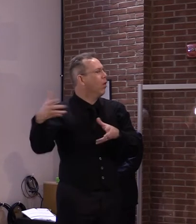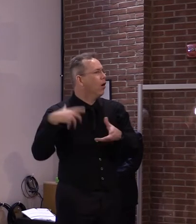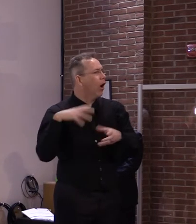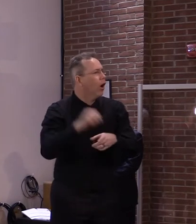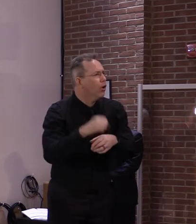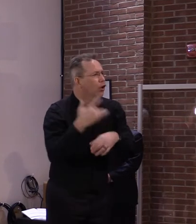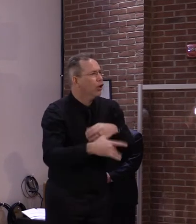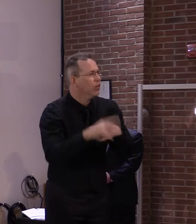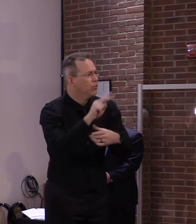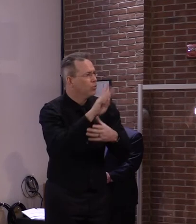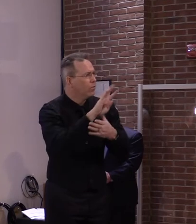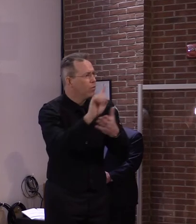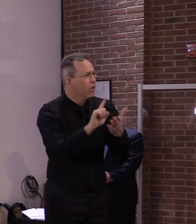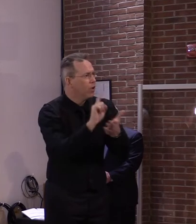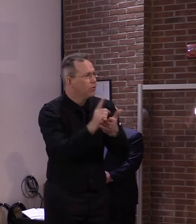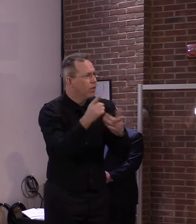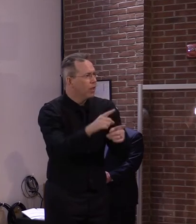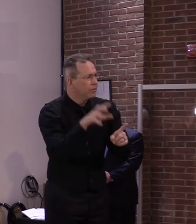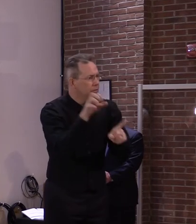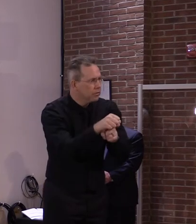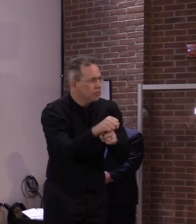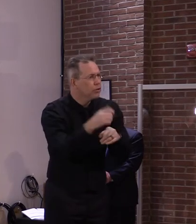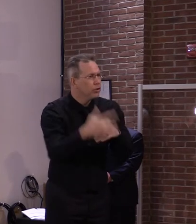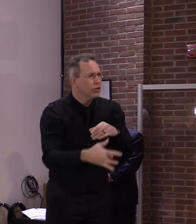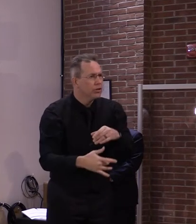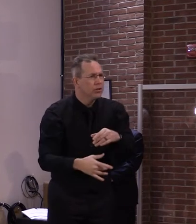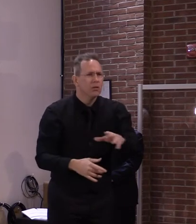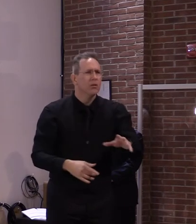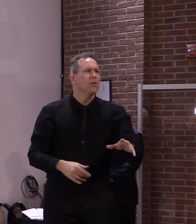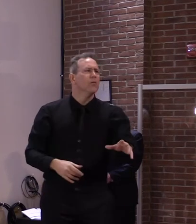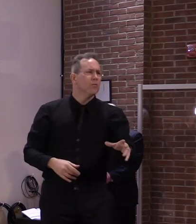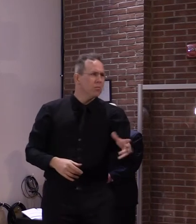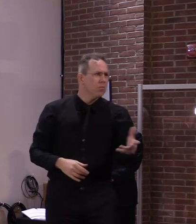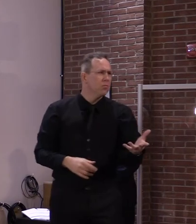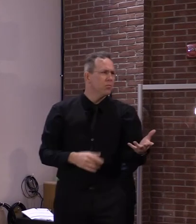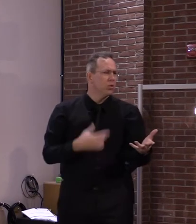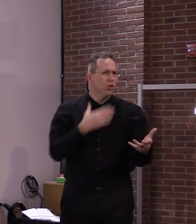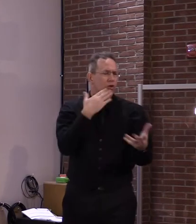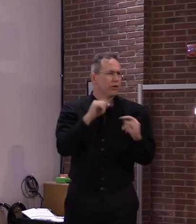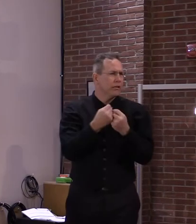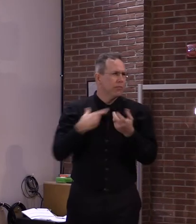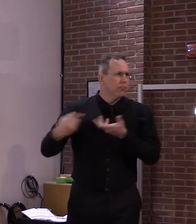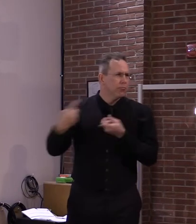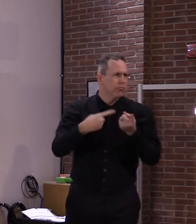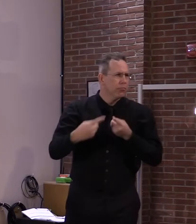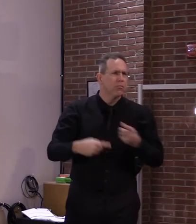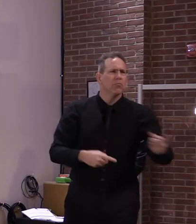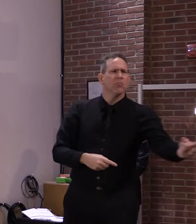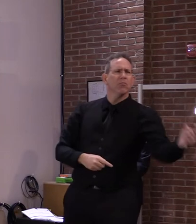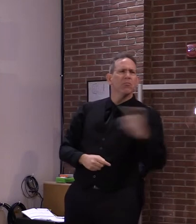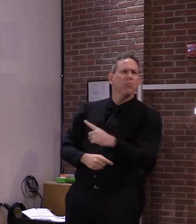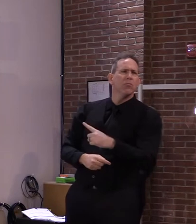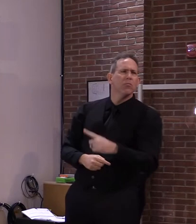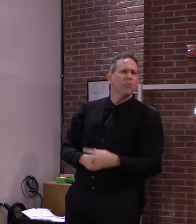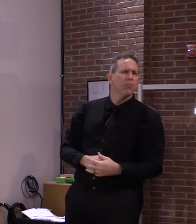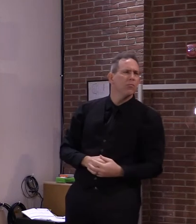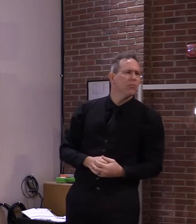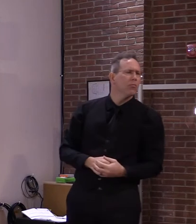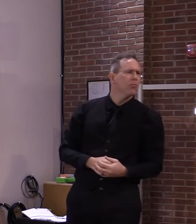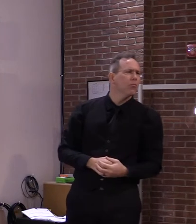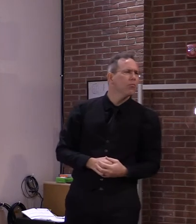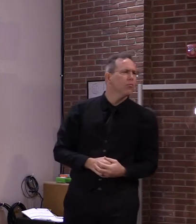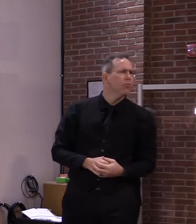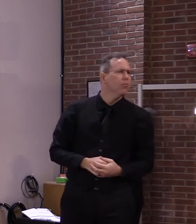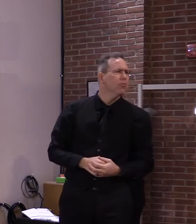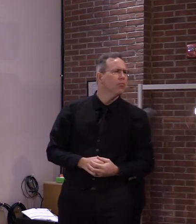um in a quick follow-up yesterday um the full senate as you've probably seen voted to push back on your act